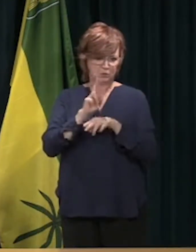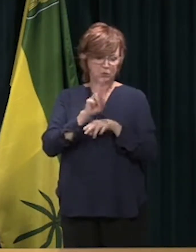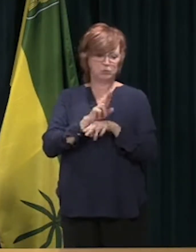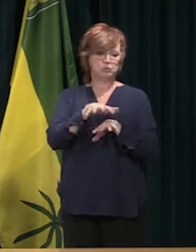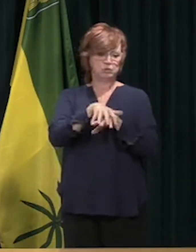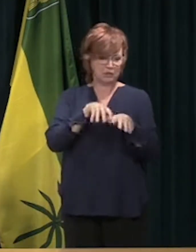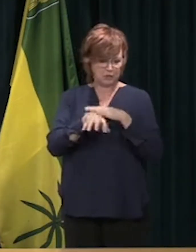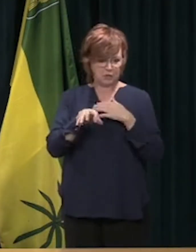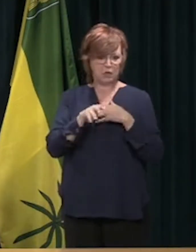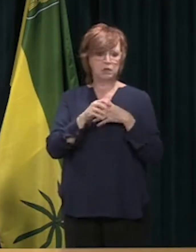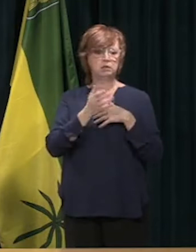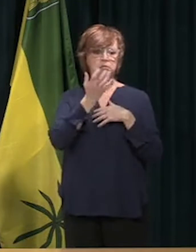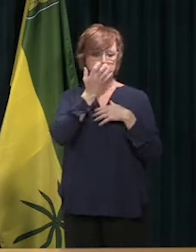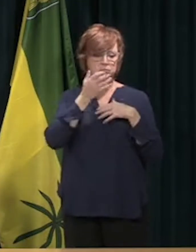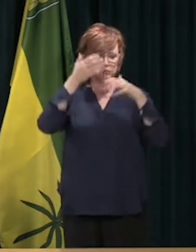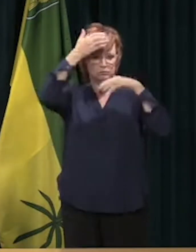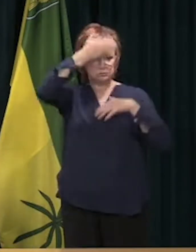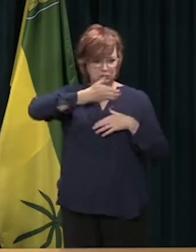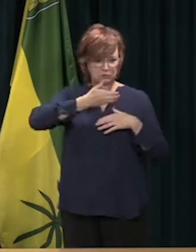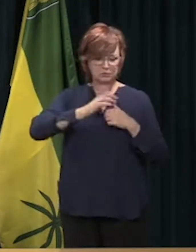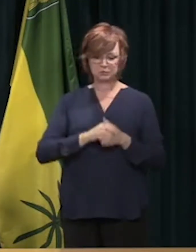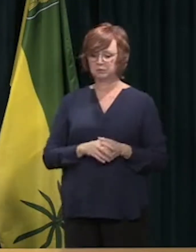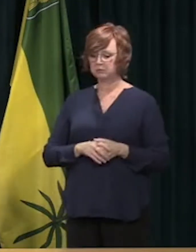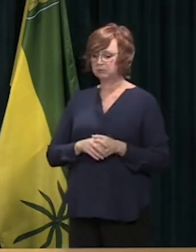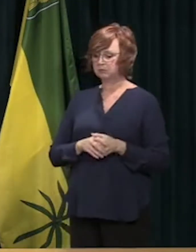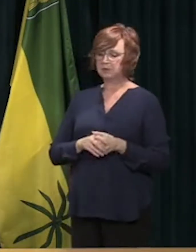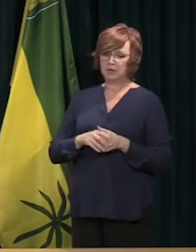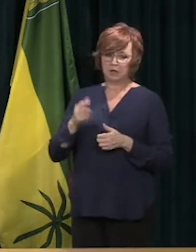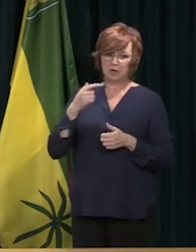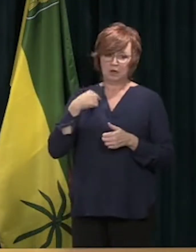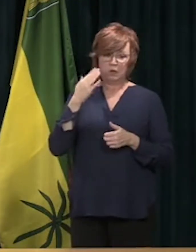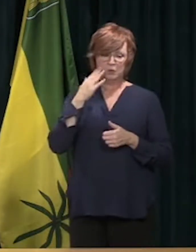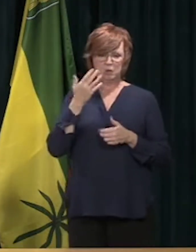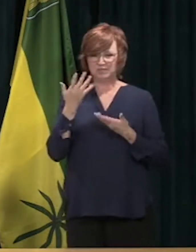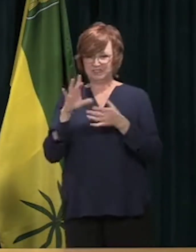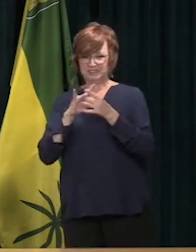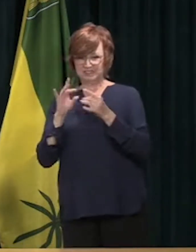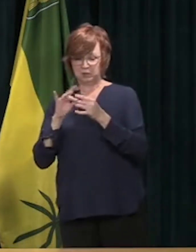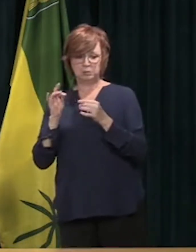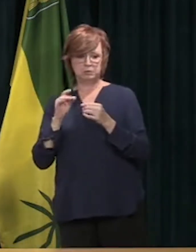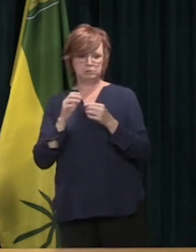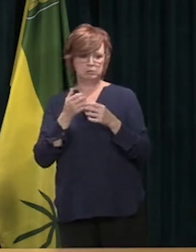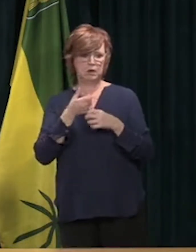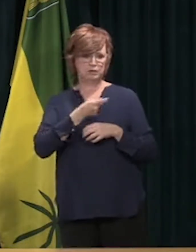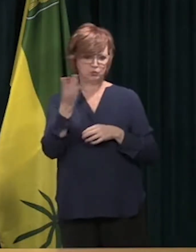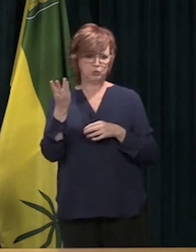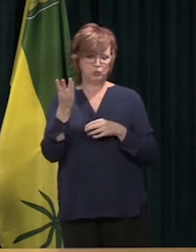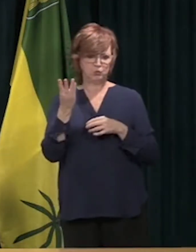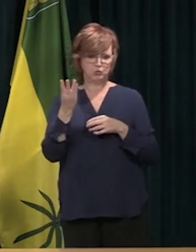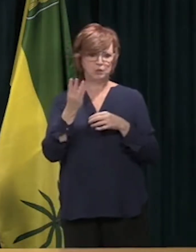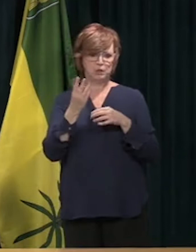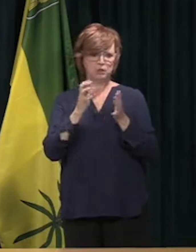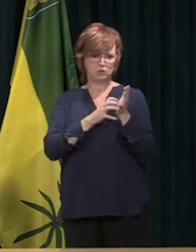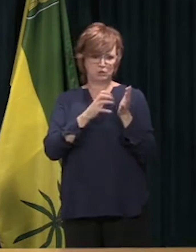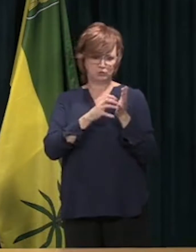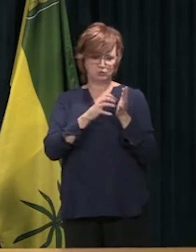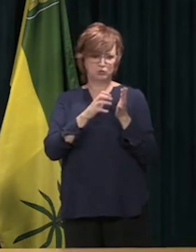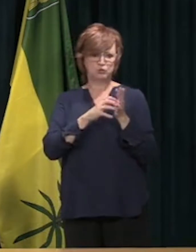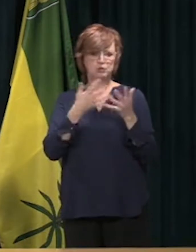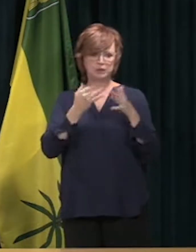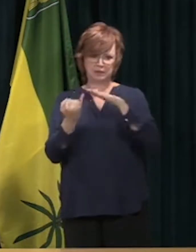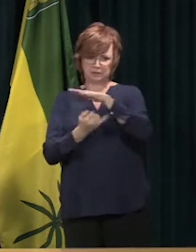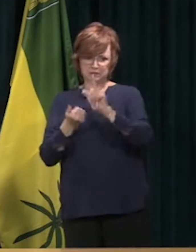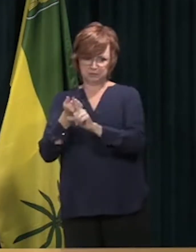it's really important, as we said earlier, there are several physicians who are in isolation because an individual who was unwell may have